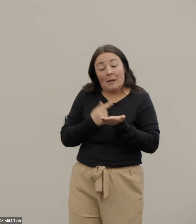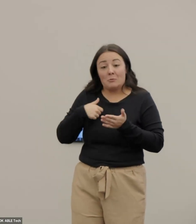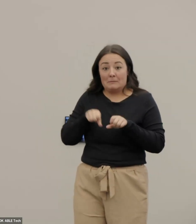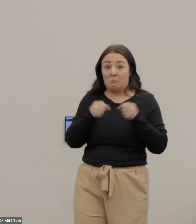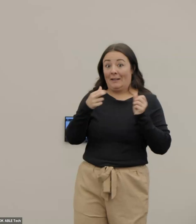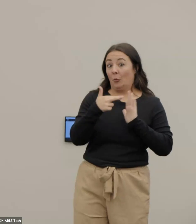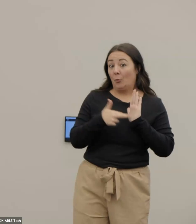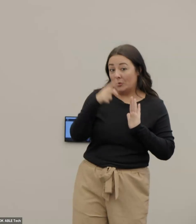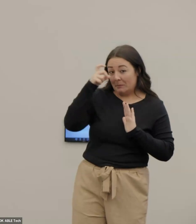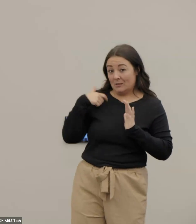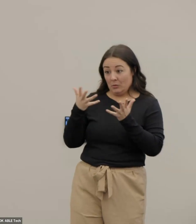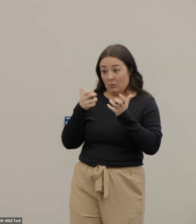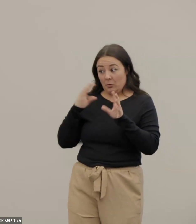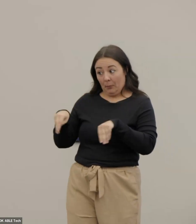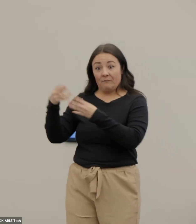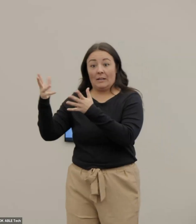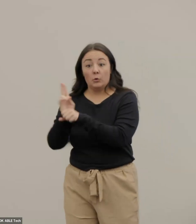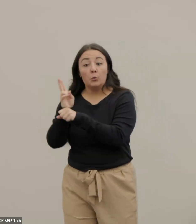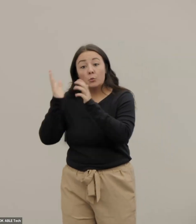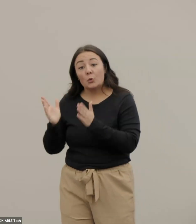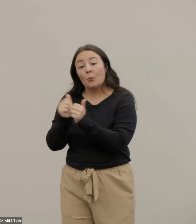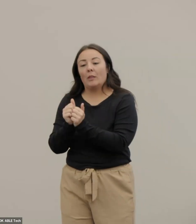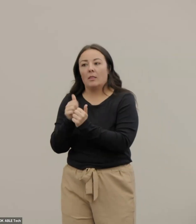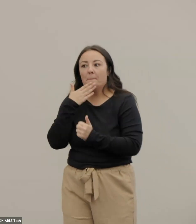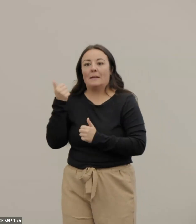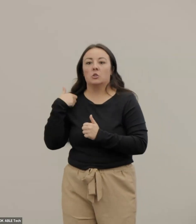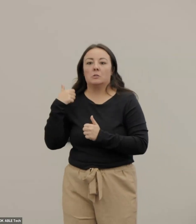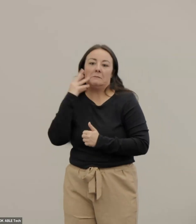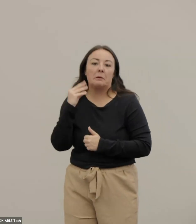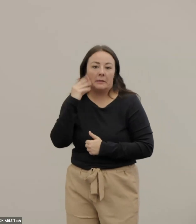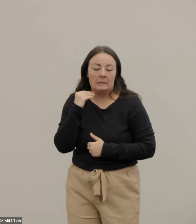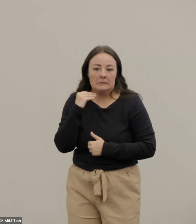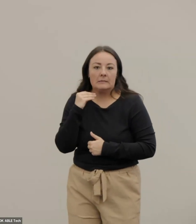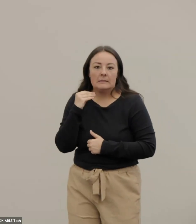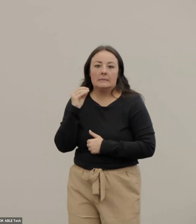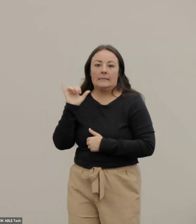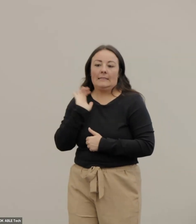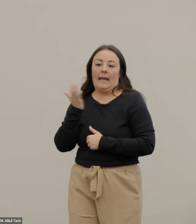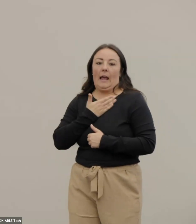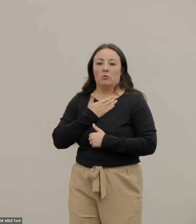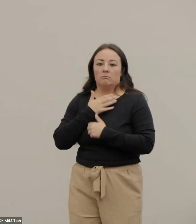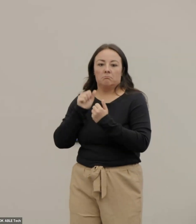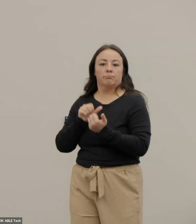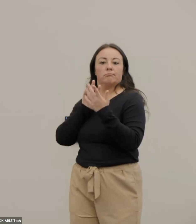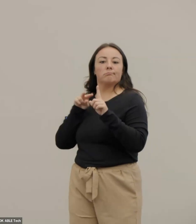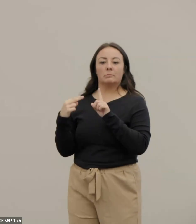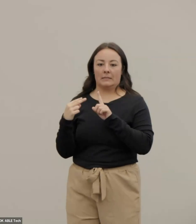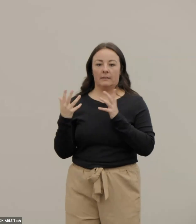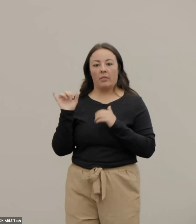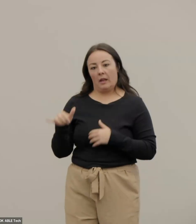the user with a better experience. Okay, so that's kind of our approach.